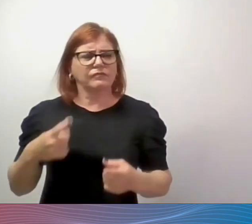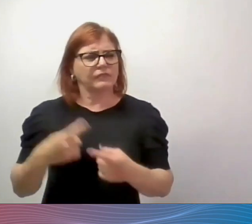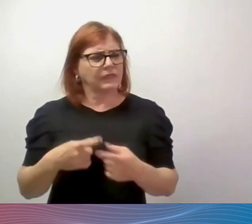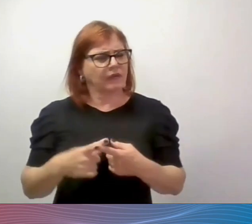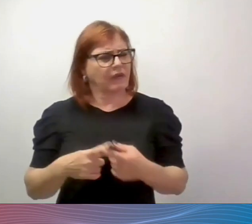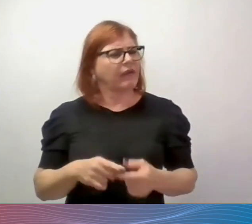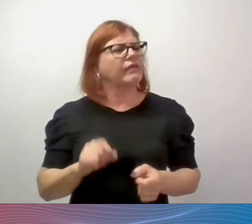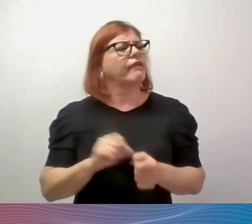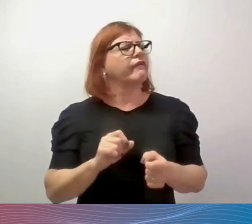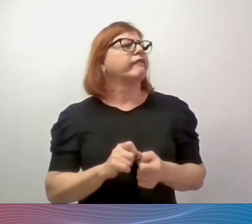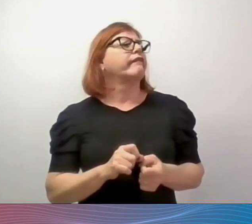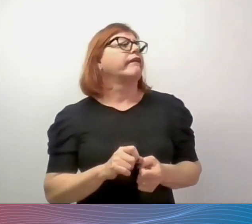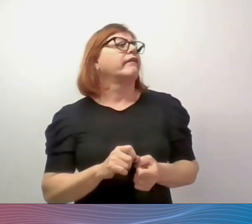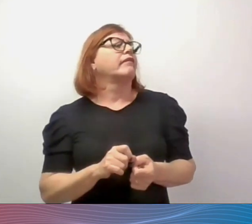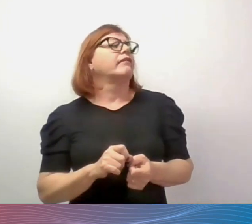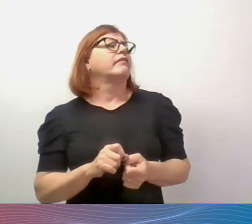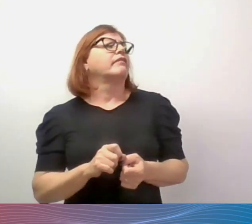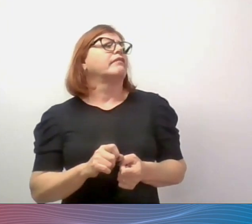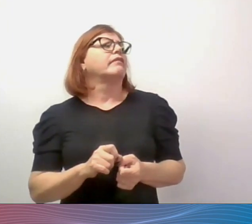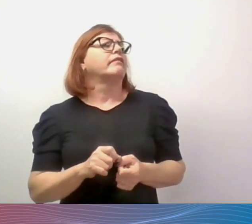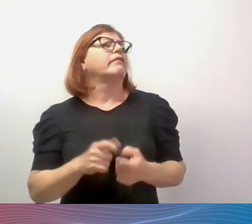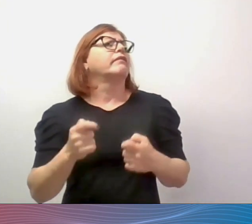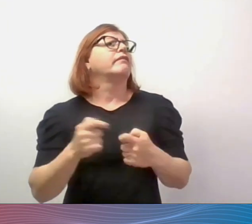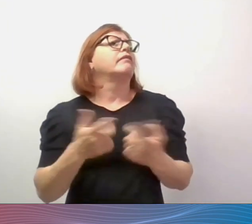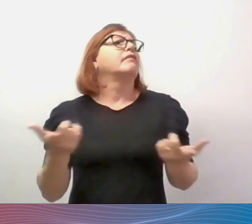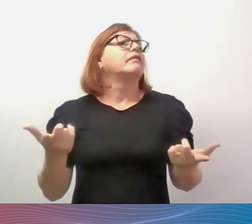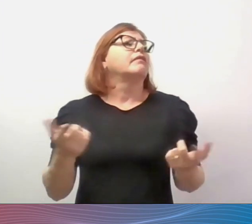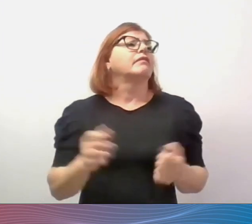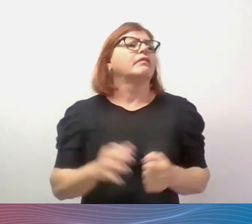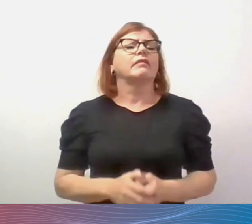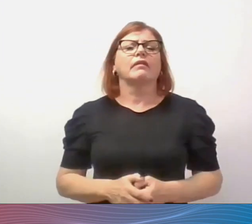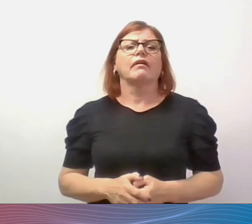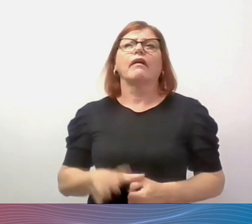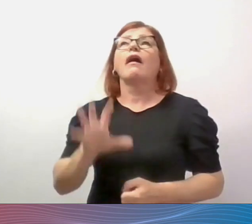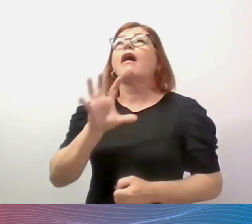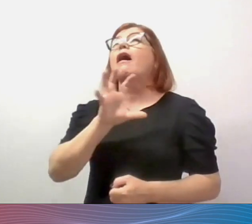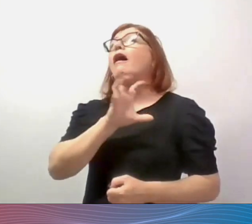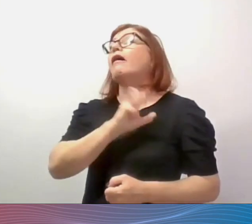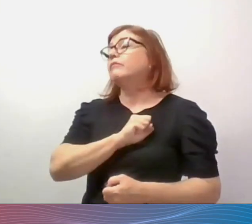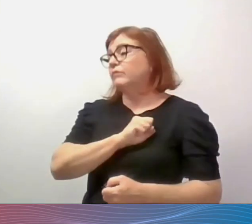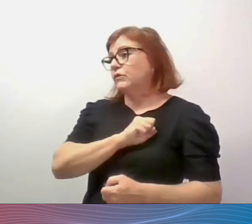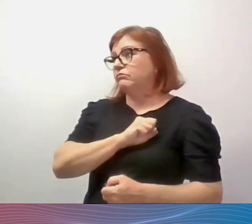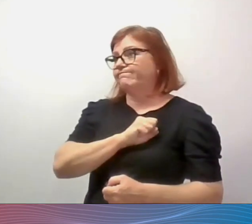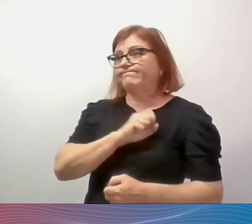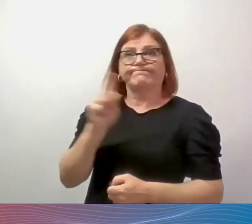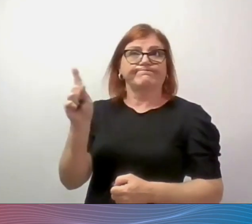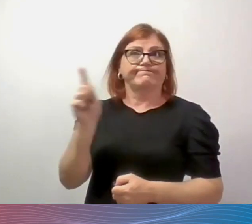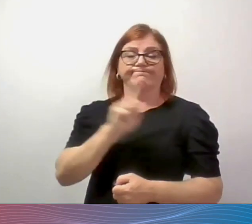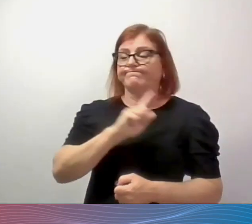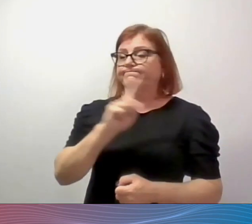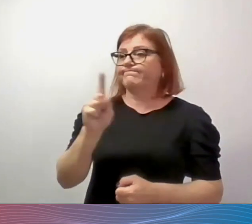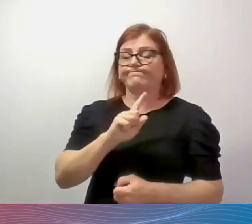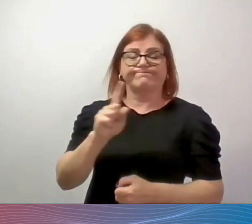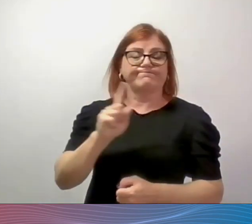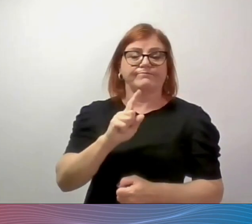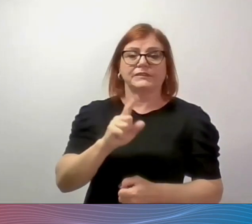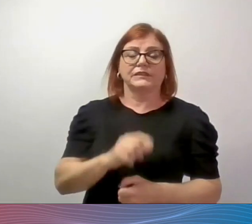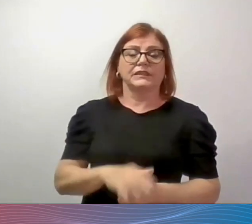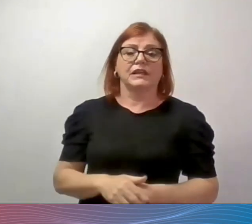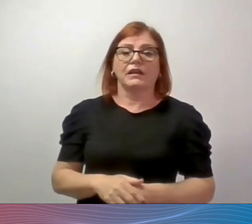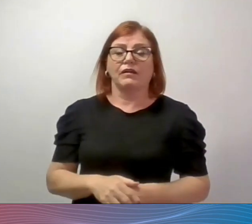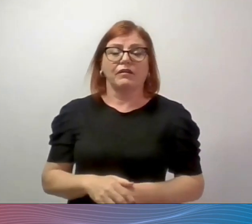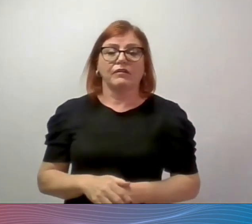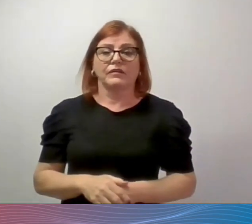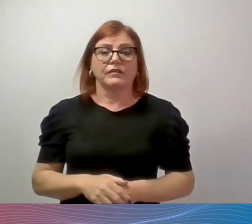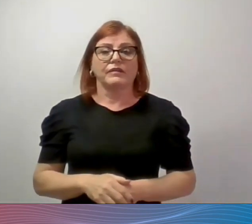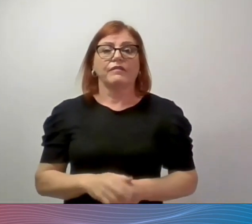Oh, why did you do that? Oh, because of love. Isso não é amor. This is not love. Isso é prejudicar o próximo. This is damaging the other. O amor de Deus